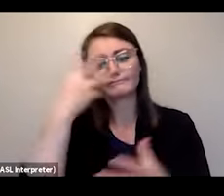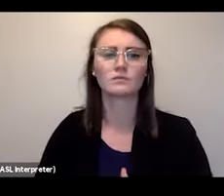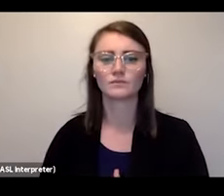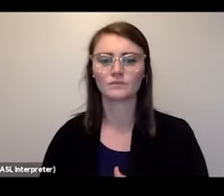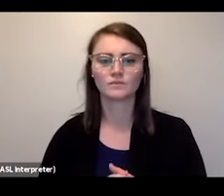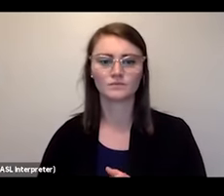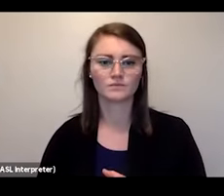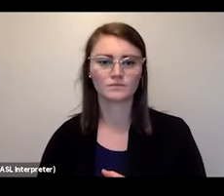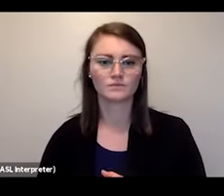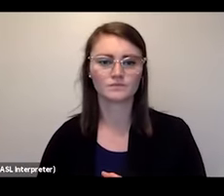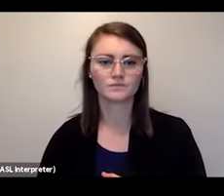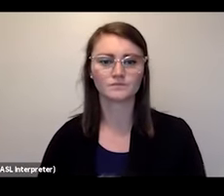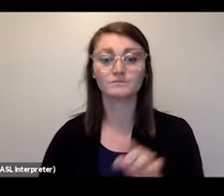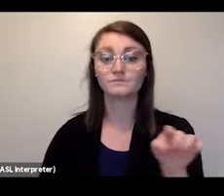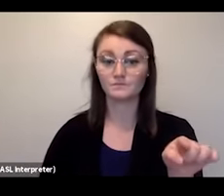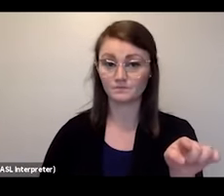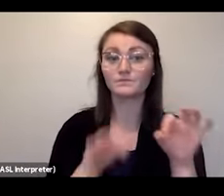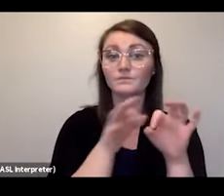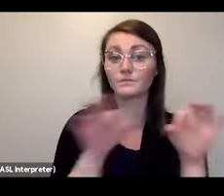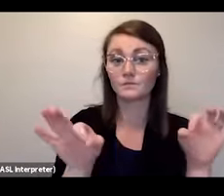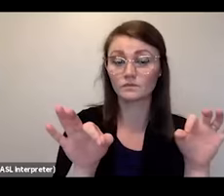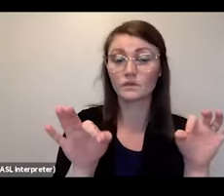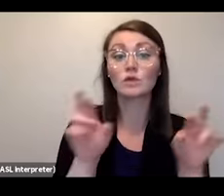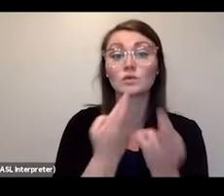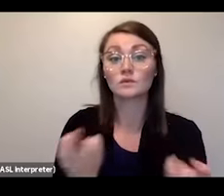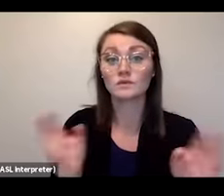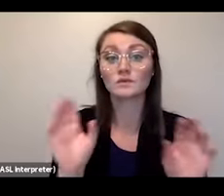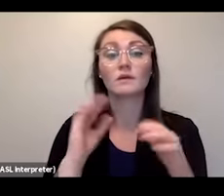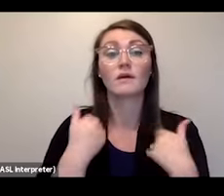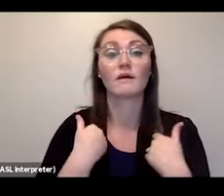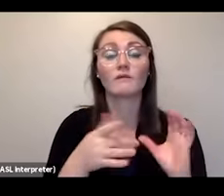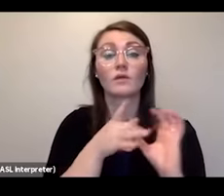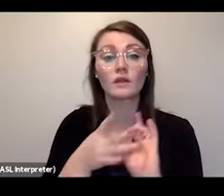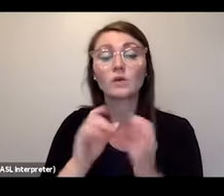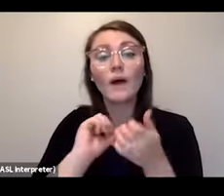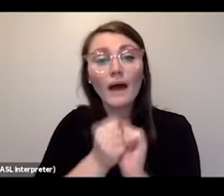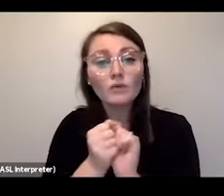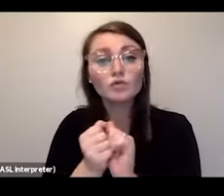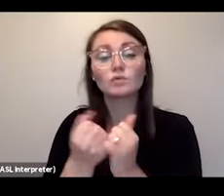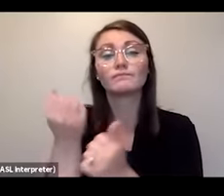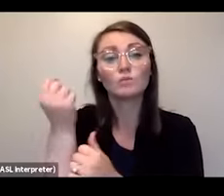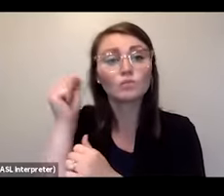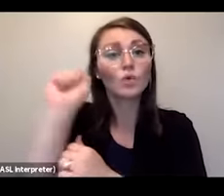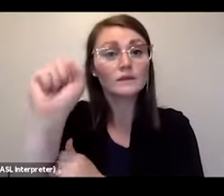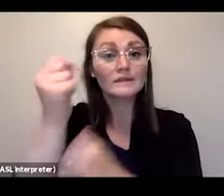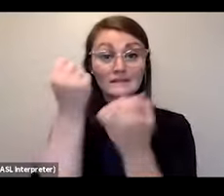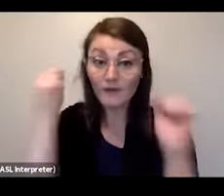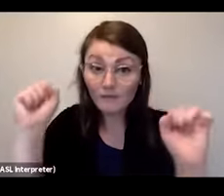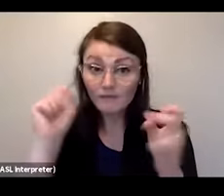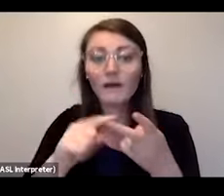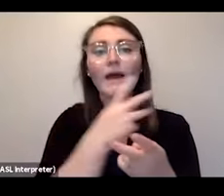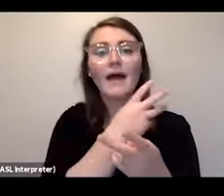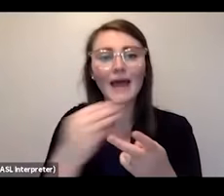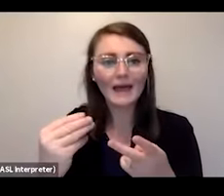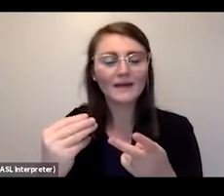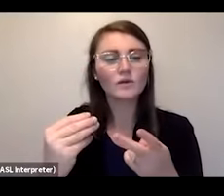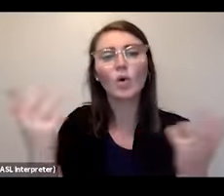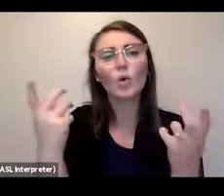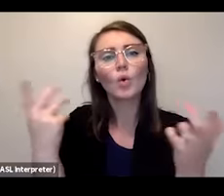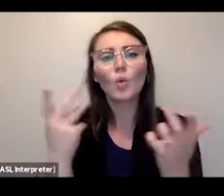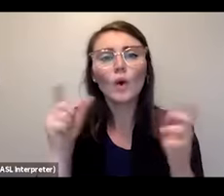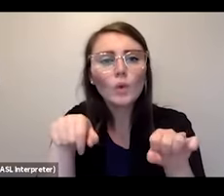chat. This contains resources including information on how to protest safely, as well as actions you can take beyond the streets,